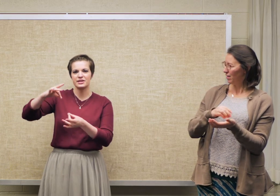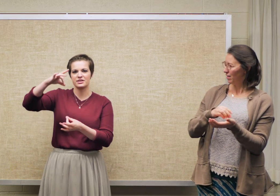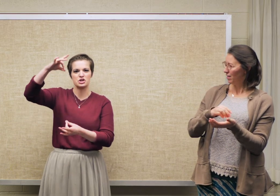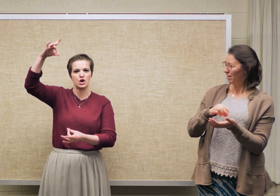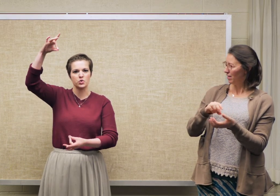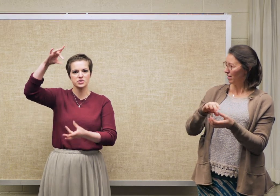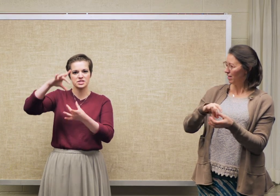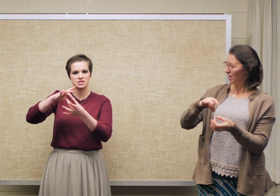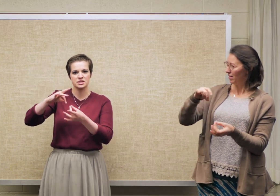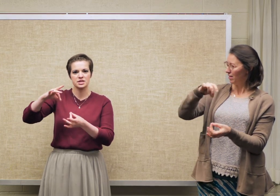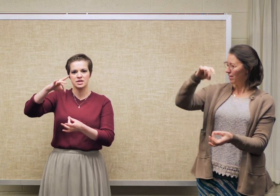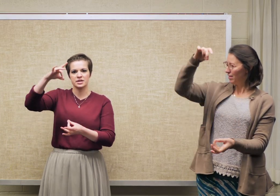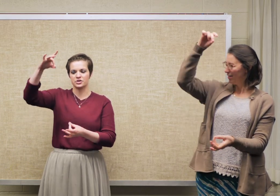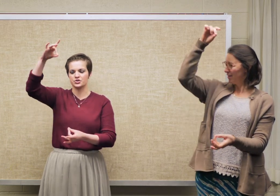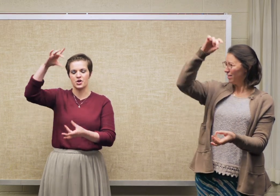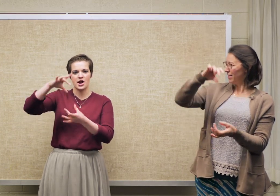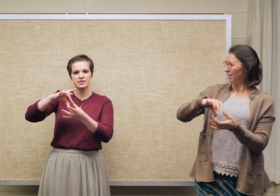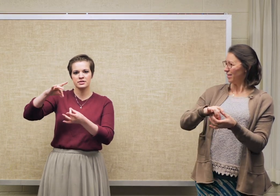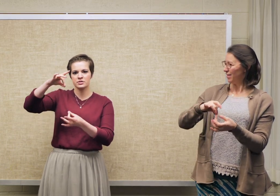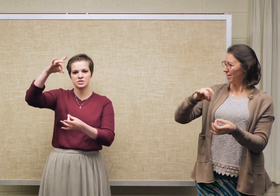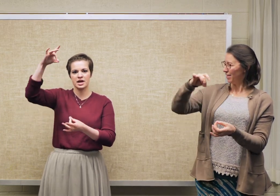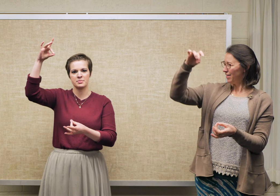a ghost. You're drawing the ghost coming up.